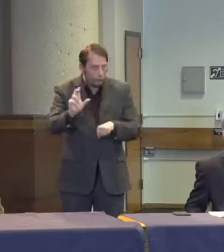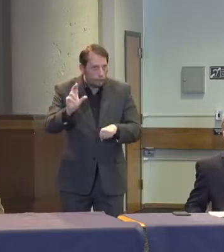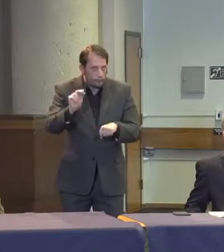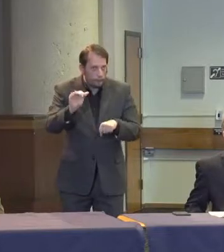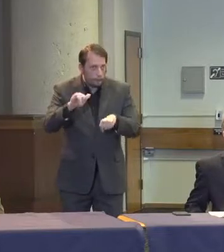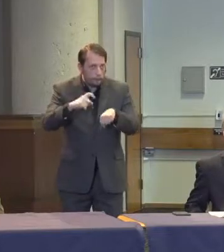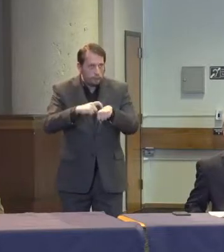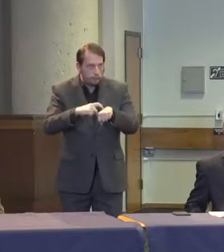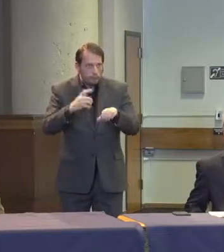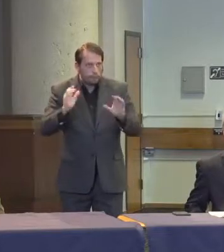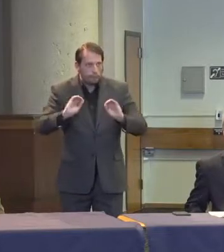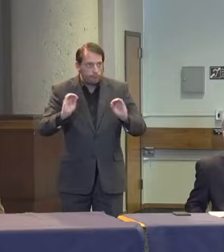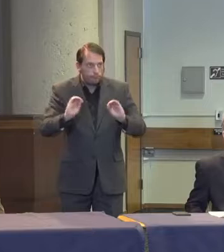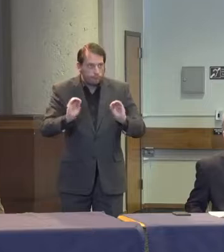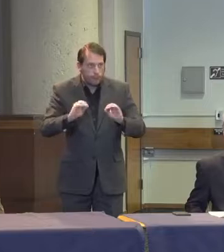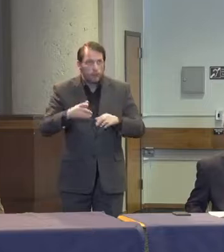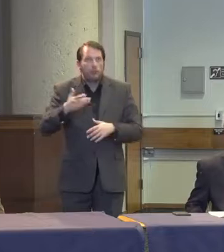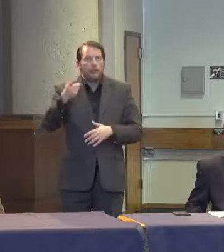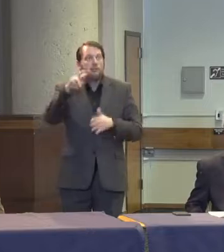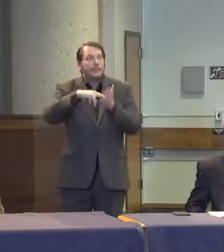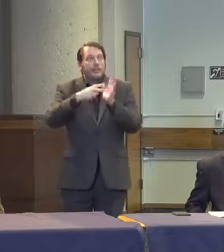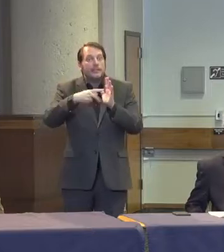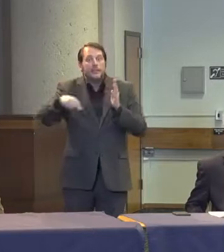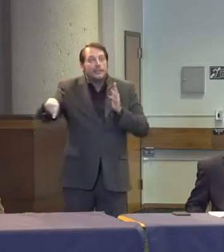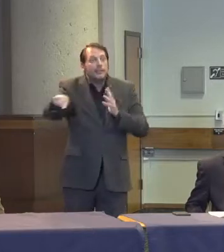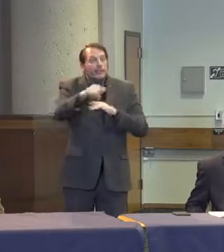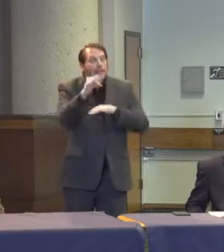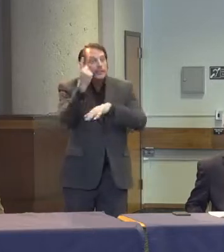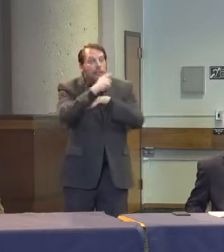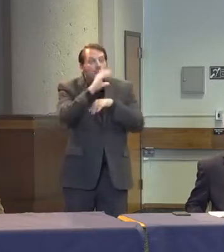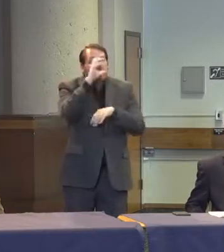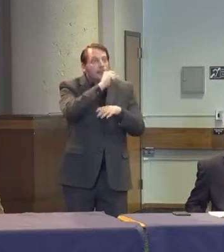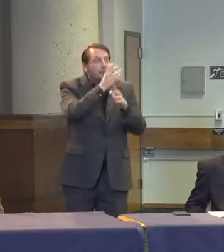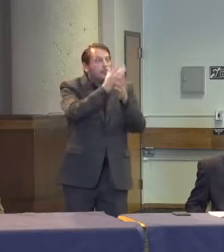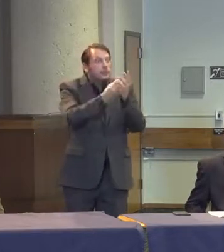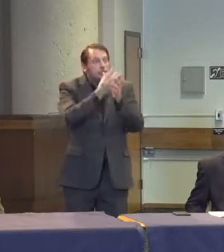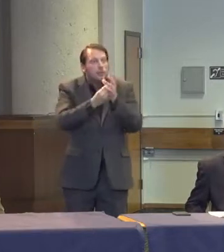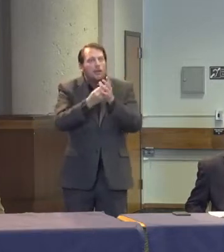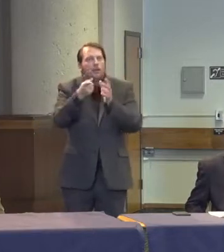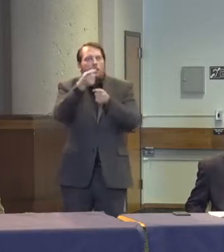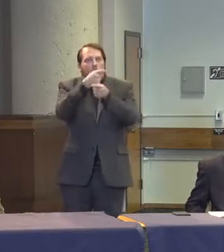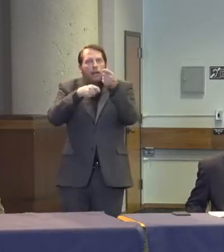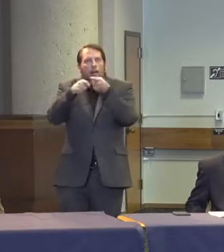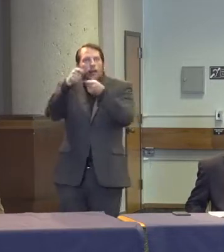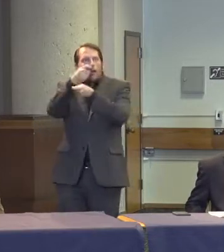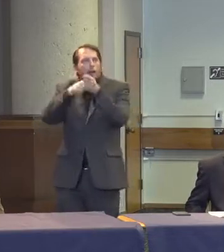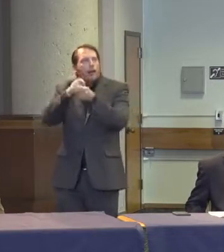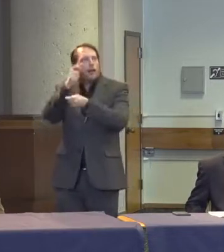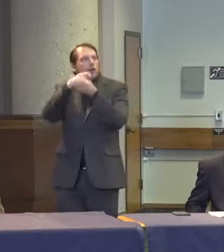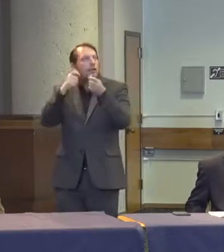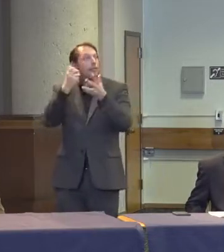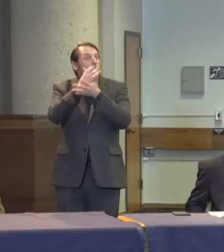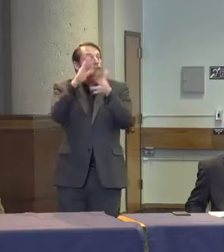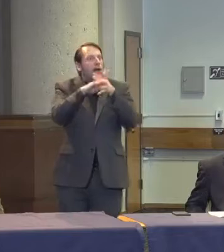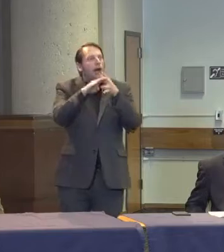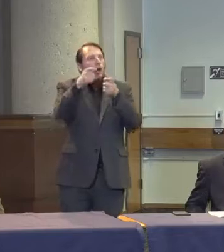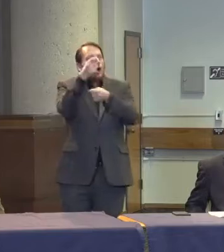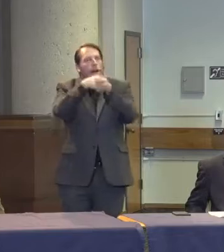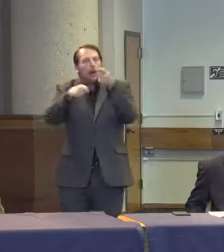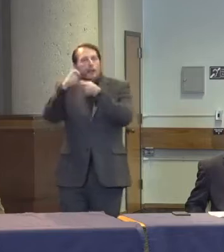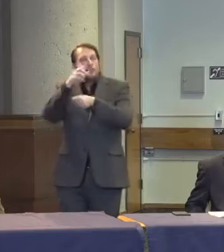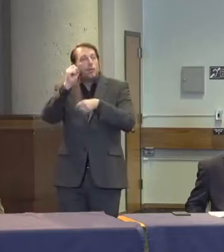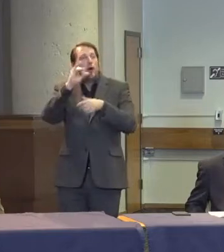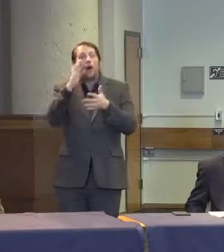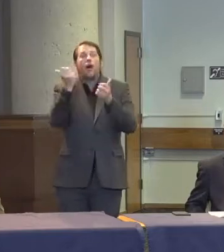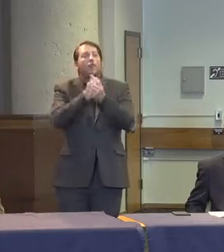to make up these days using spring break. Well, all of that continues to evolve. But everybody came back together, all of the year-round employees,